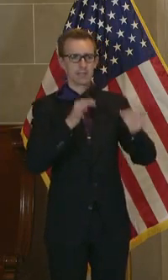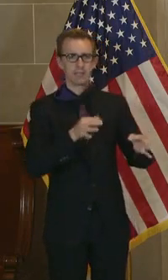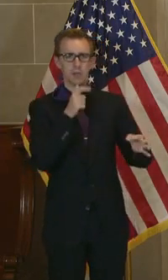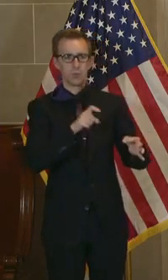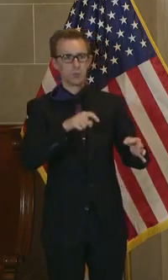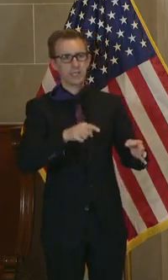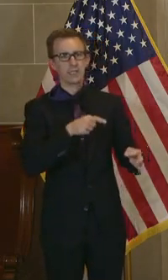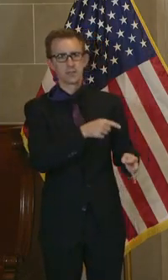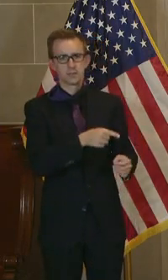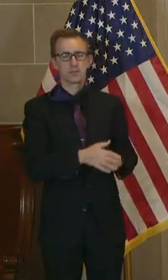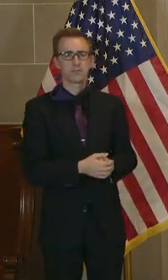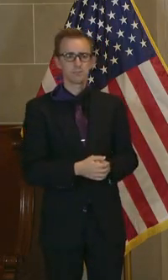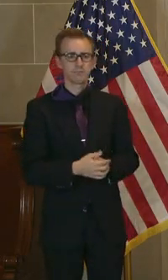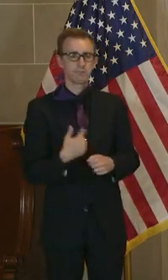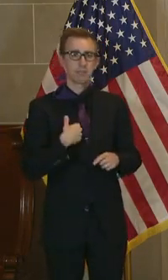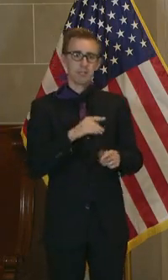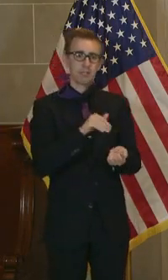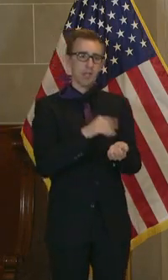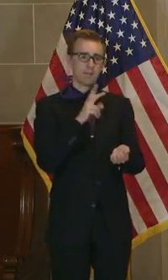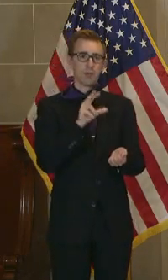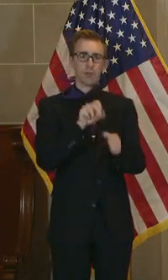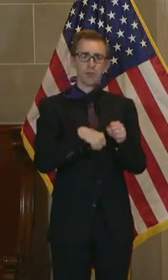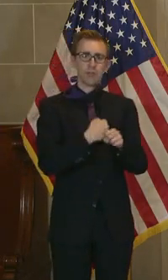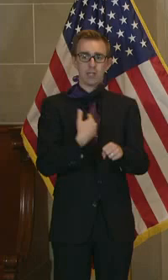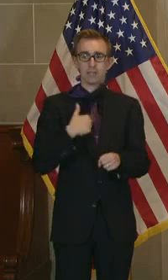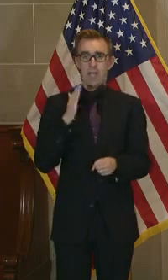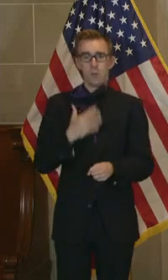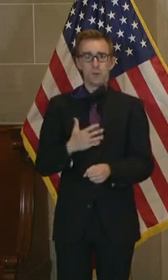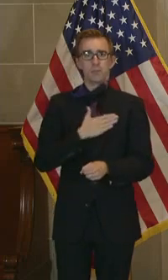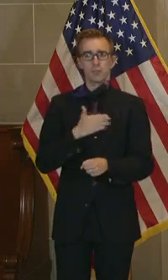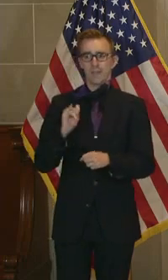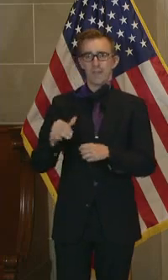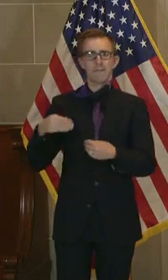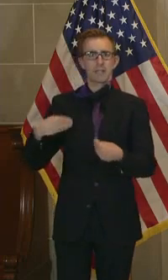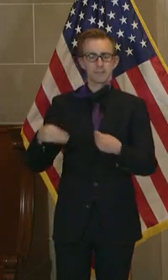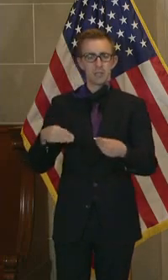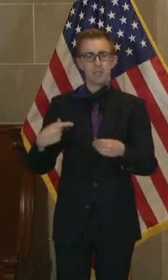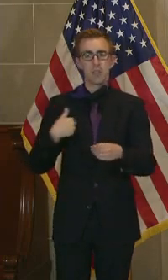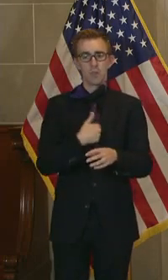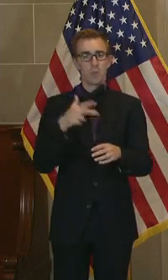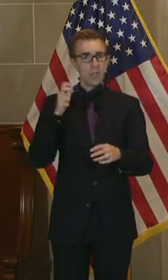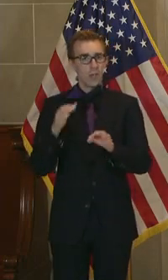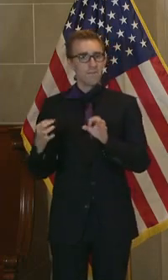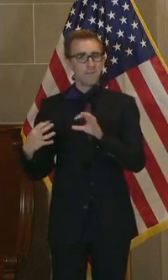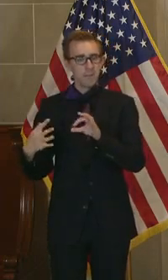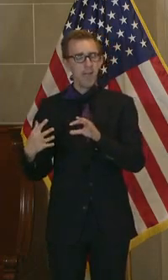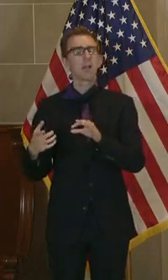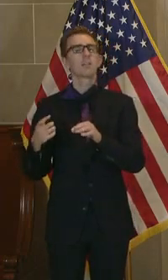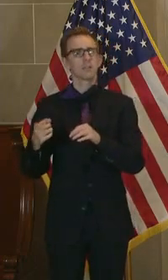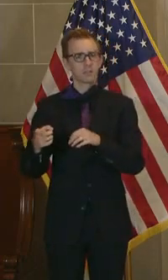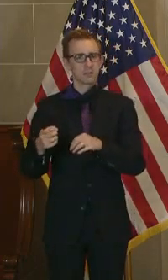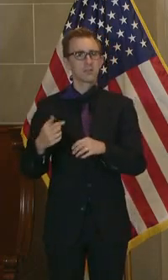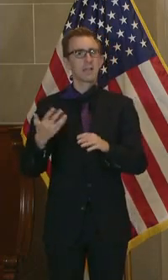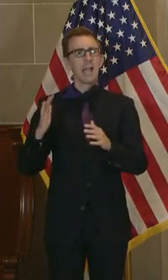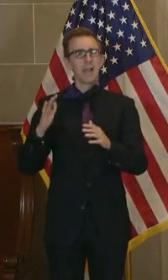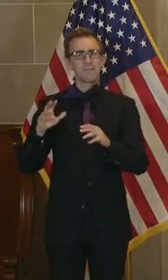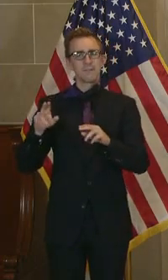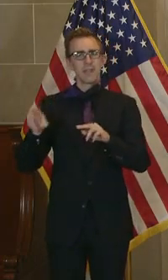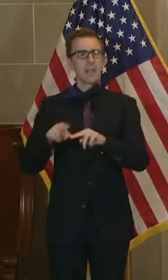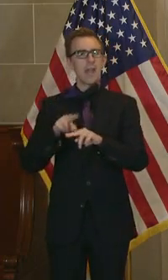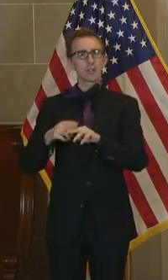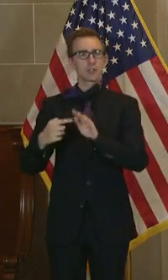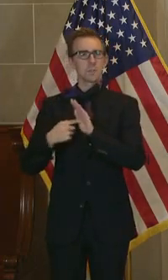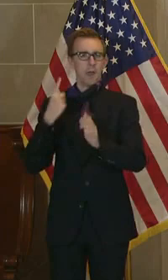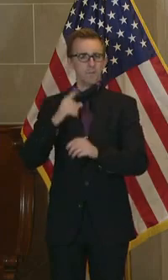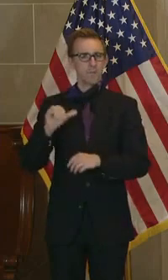from practicing for 30 years. I know how much I would have appreciated that, and the feedback we get is that we've become kind of a national model